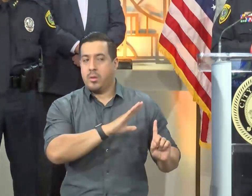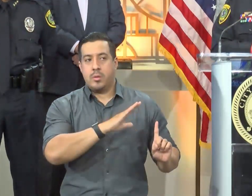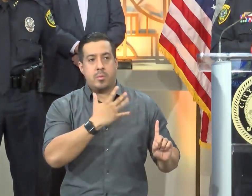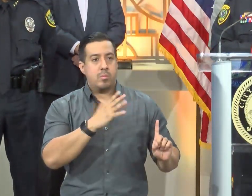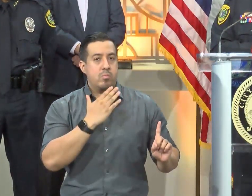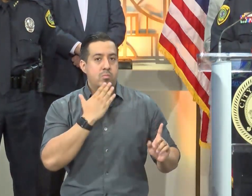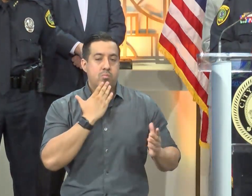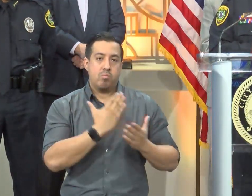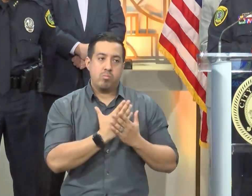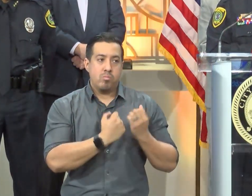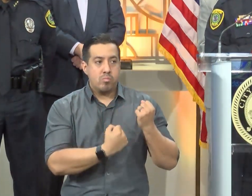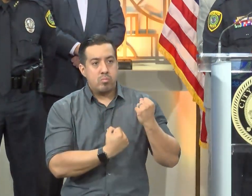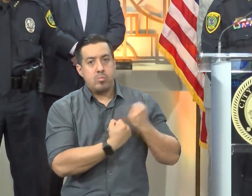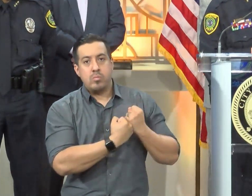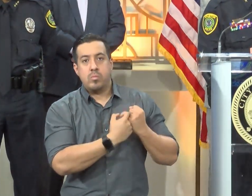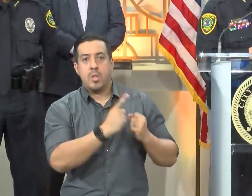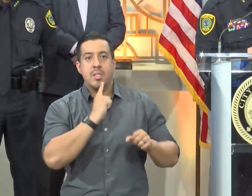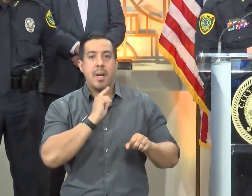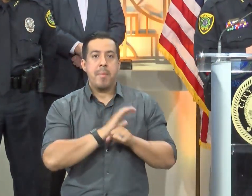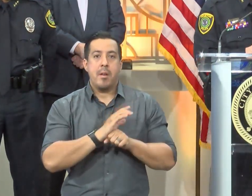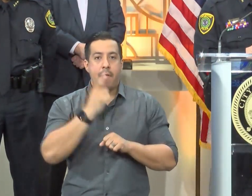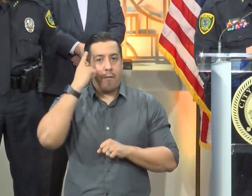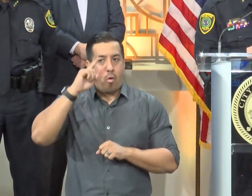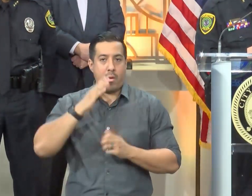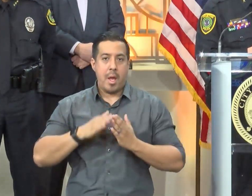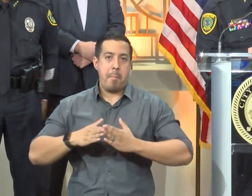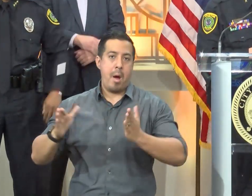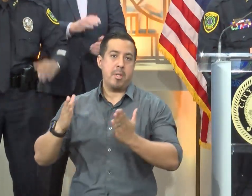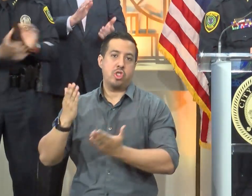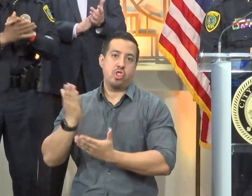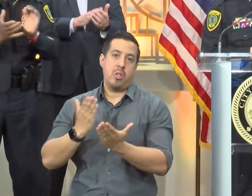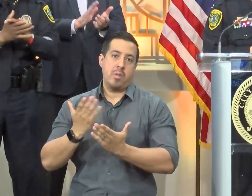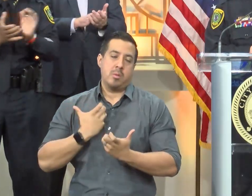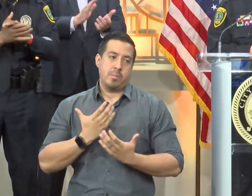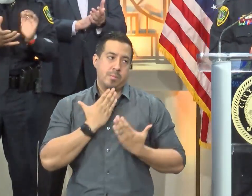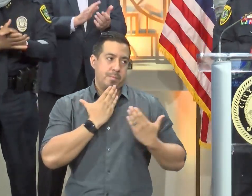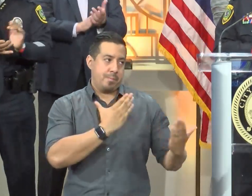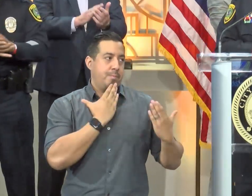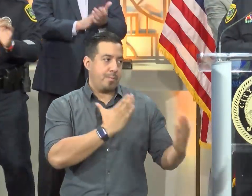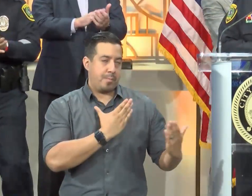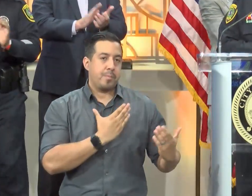steadfast and relentless commitment to public service.